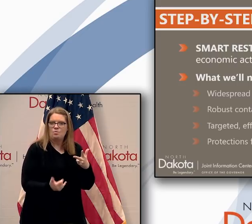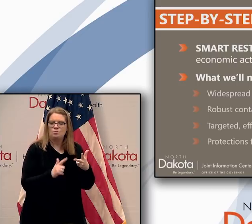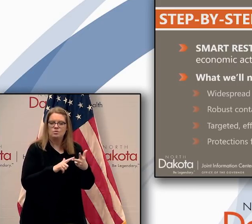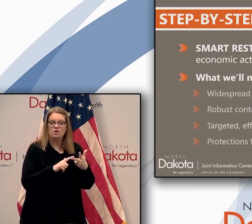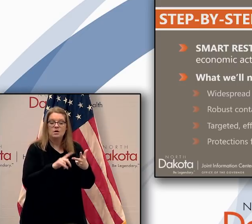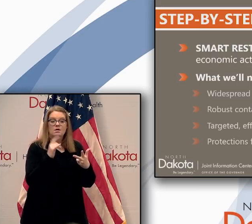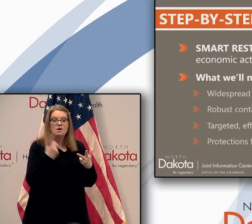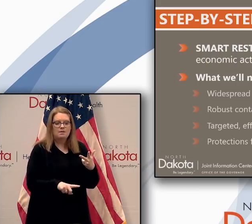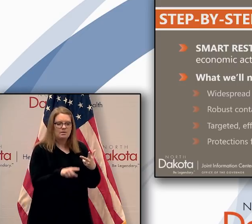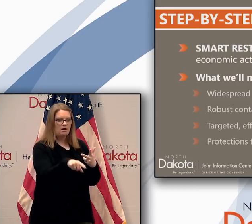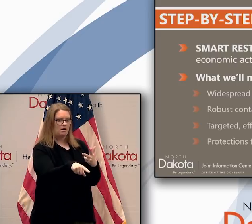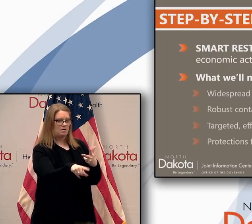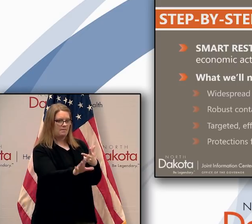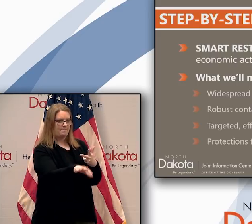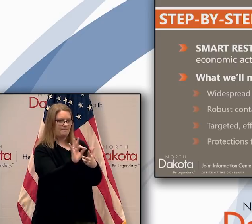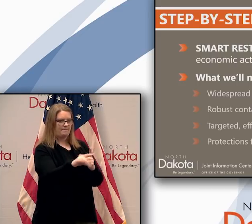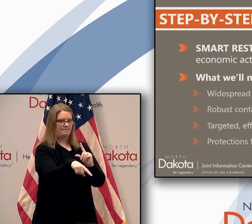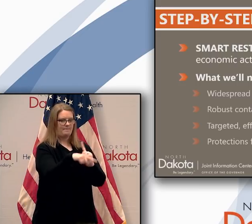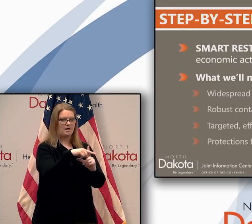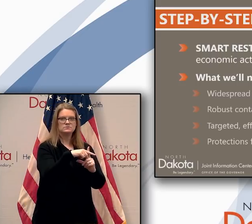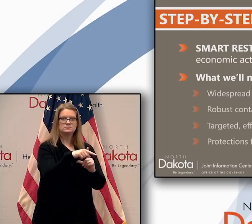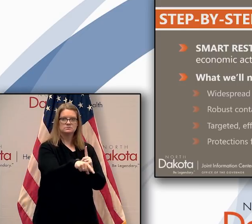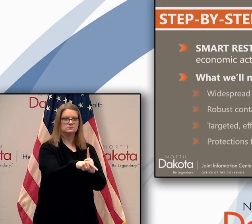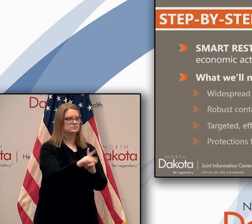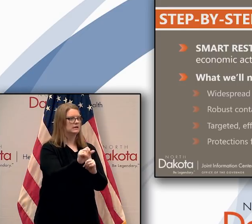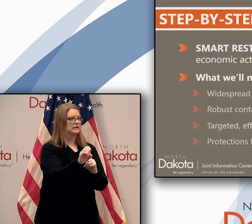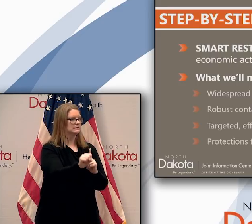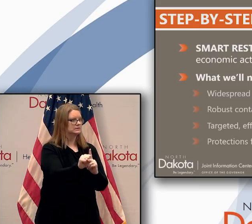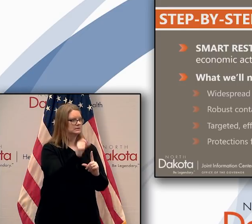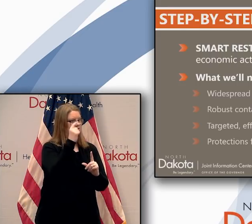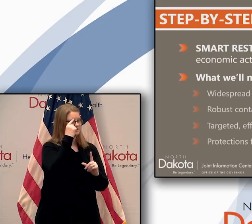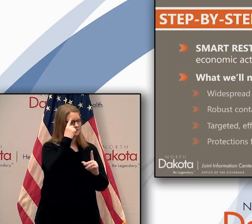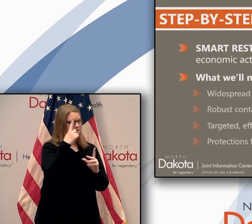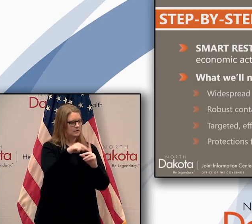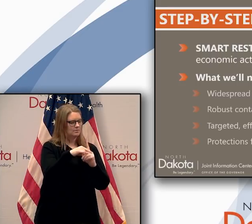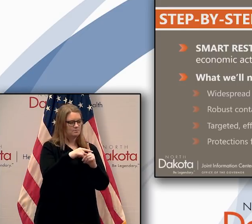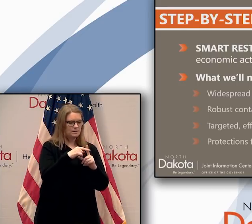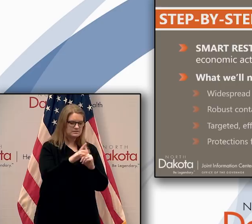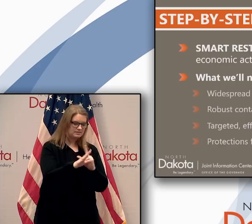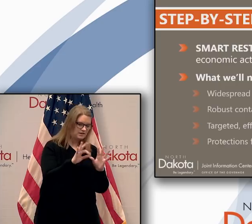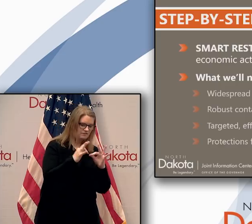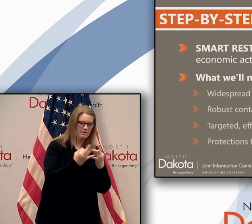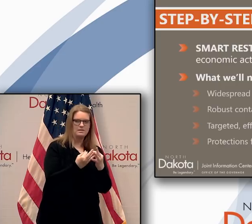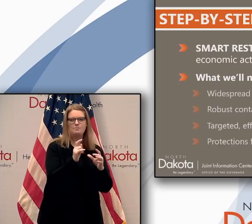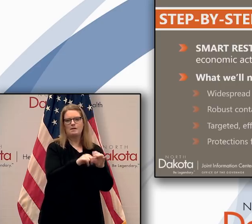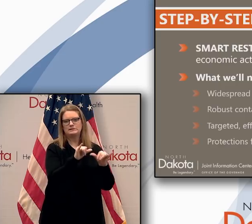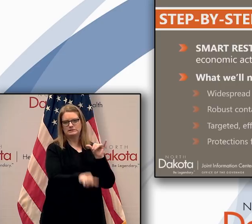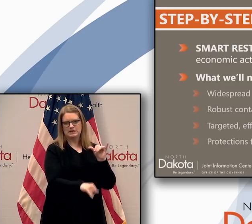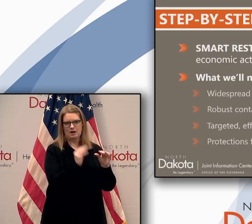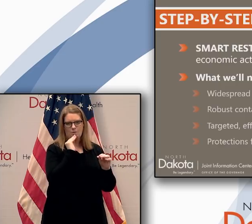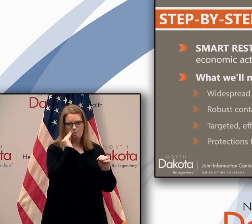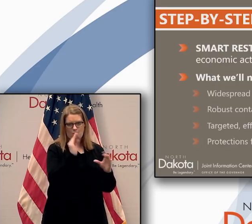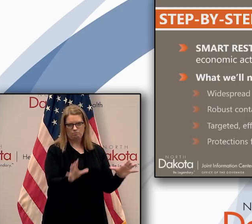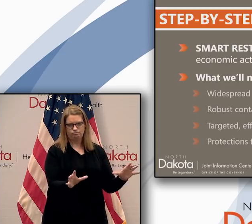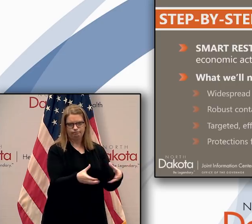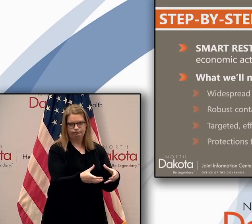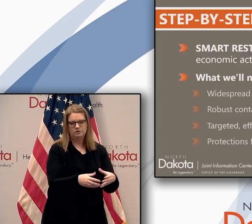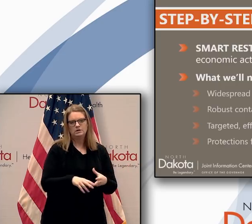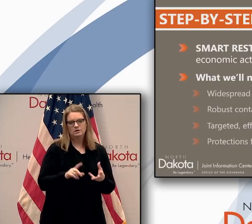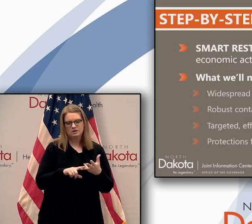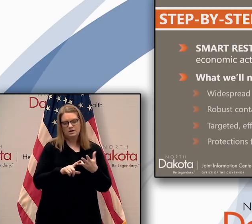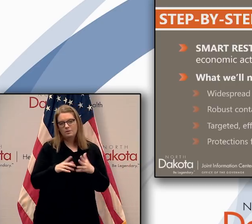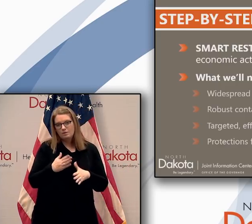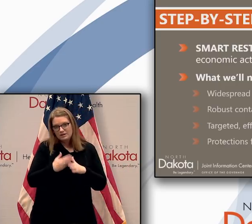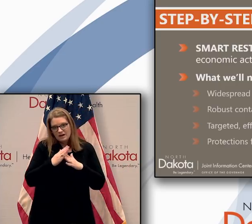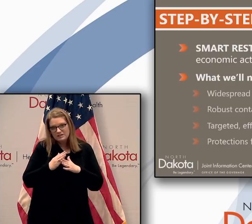find positives in the executive orders we have out about positives in their family members. Protections for our state's